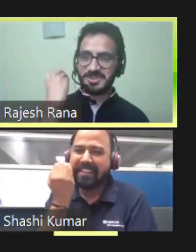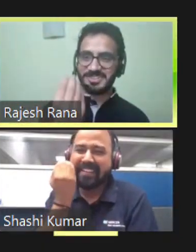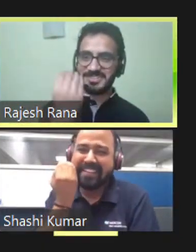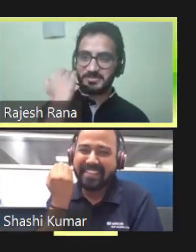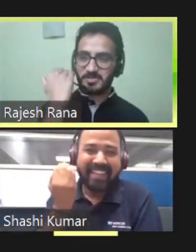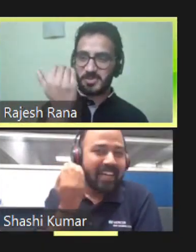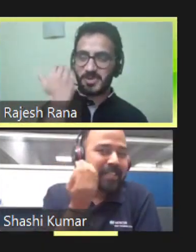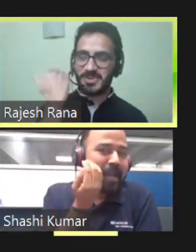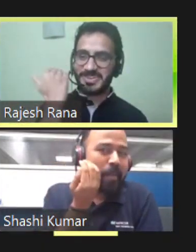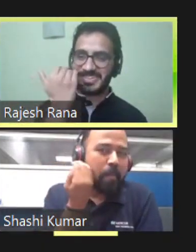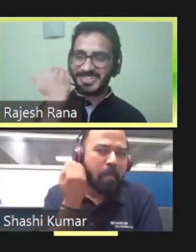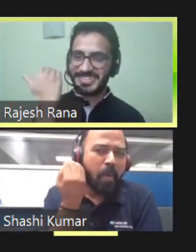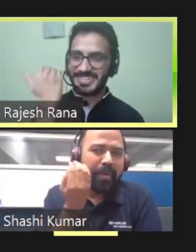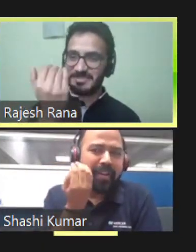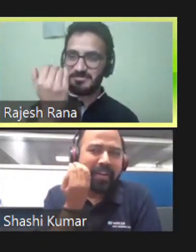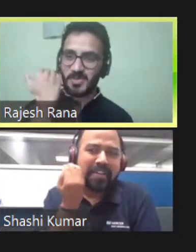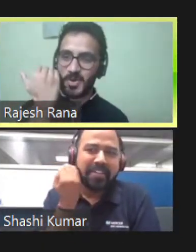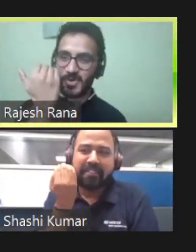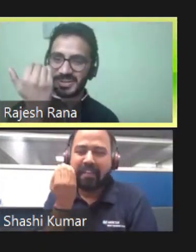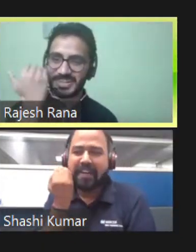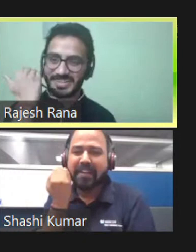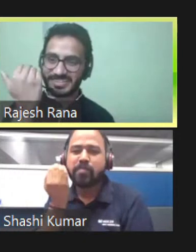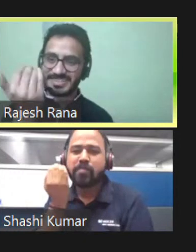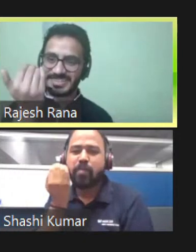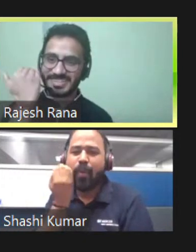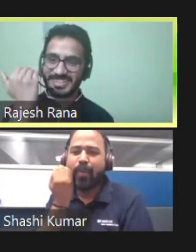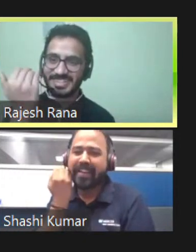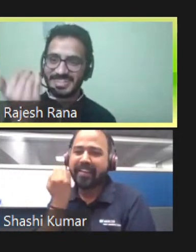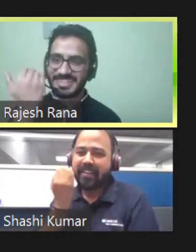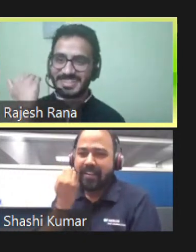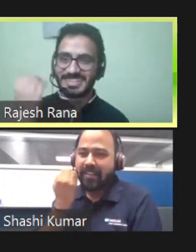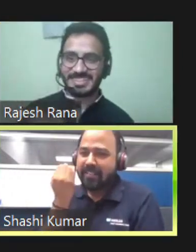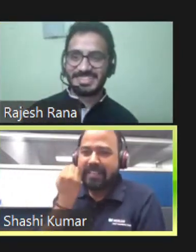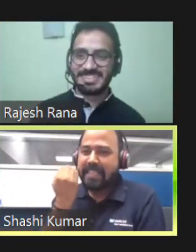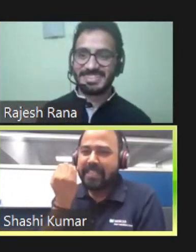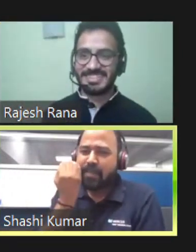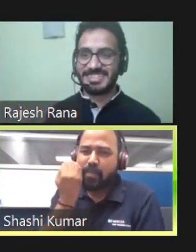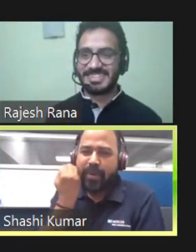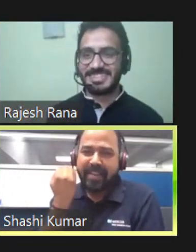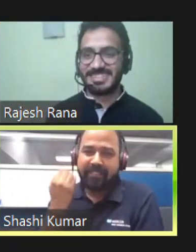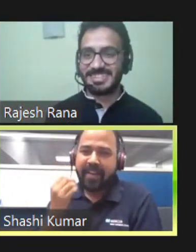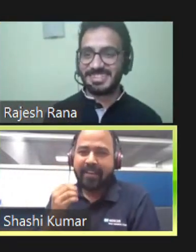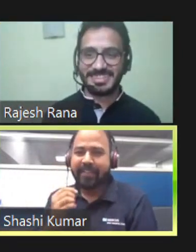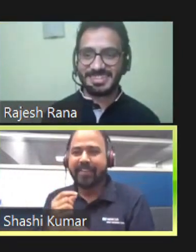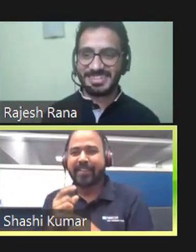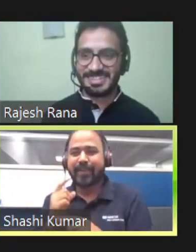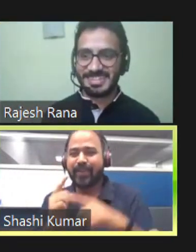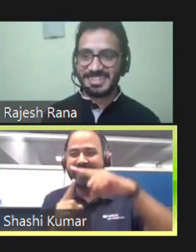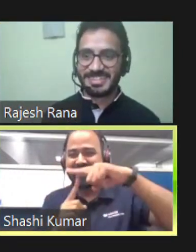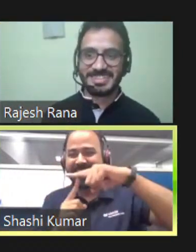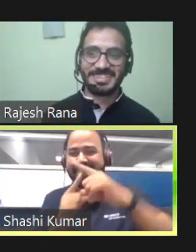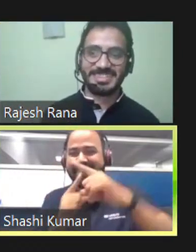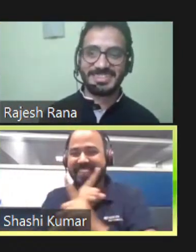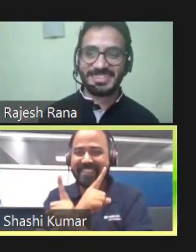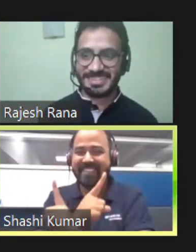Oh. It's like boring. Right? Teacher is boring, right?